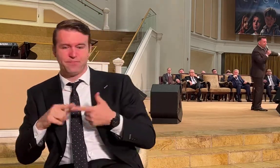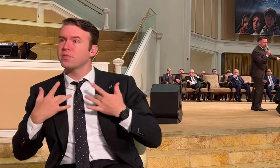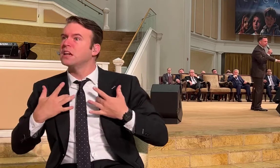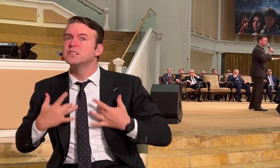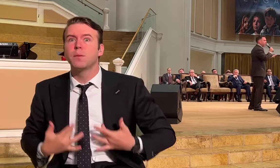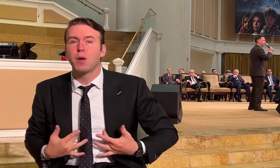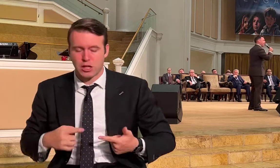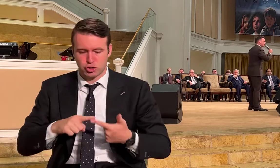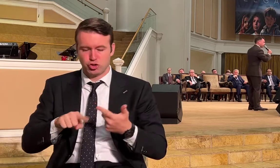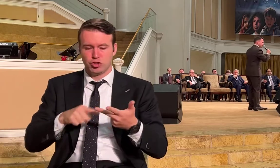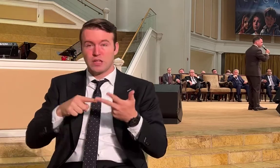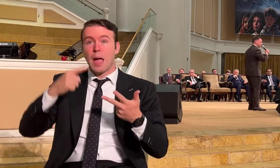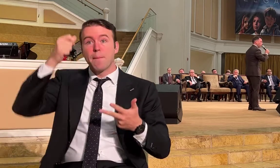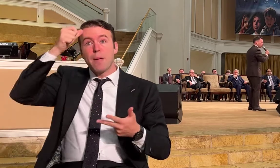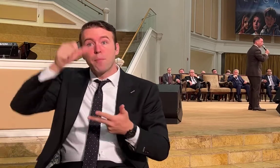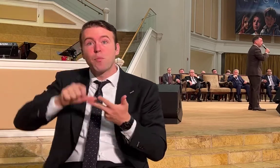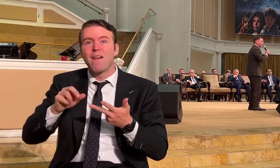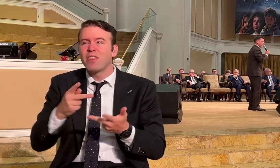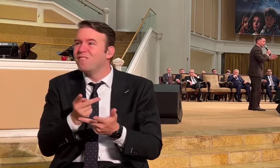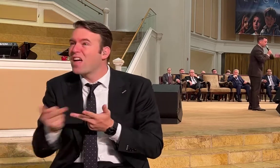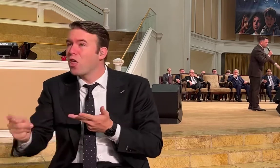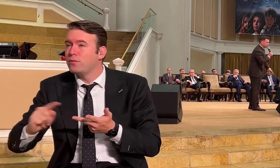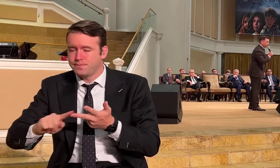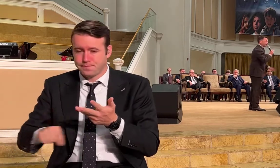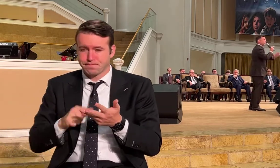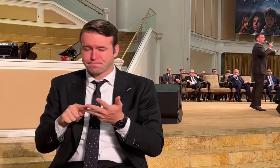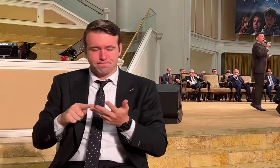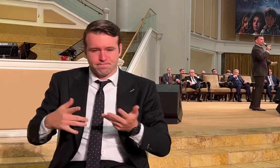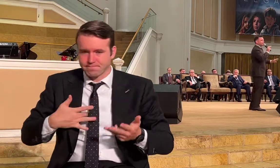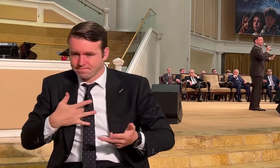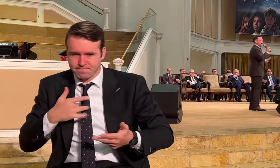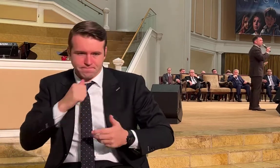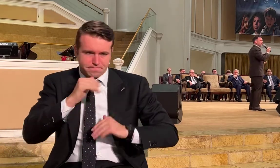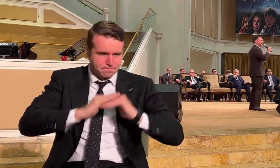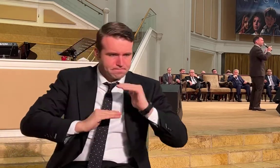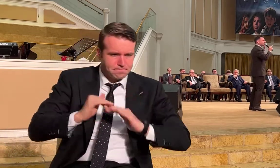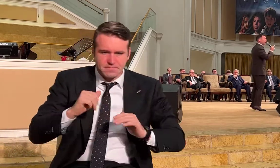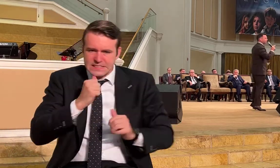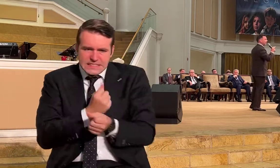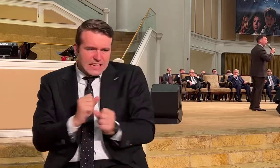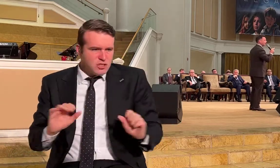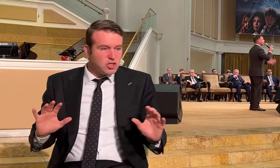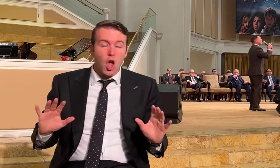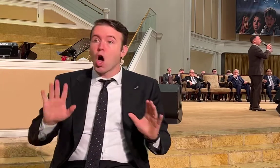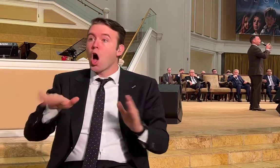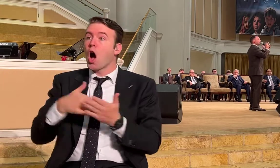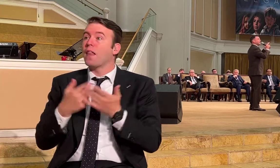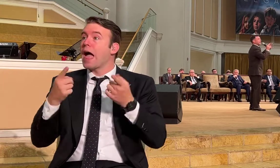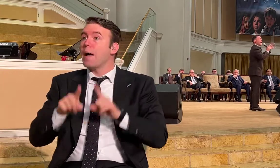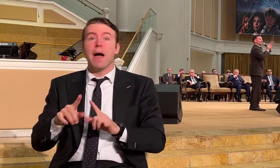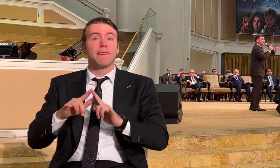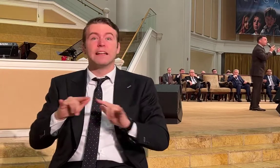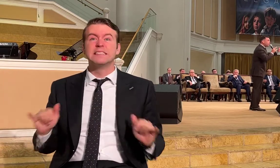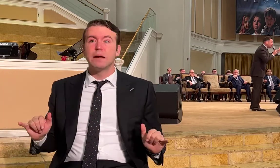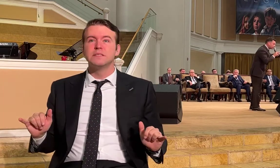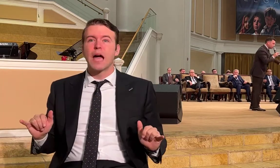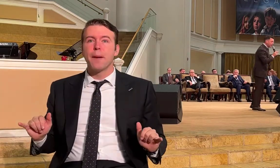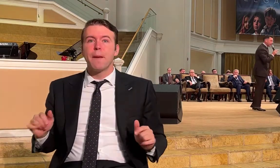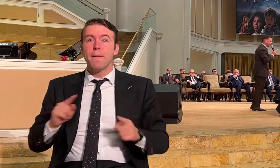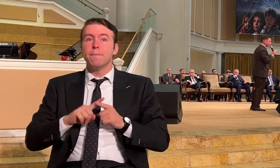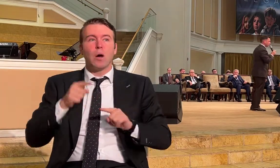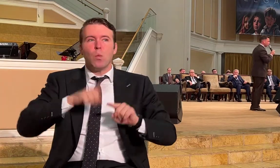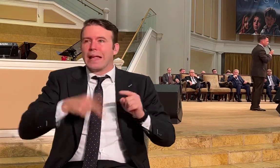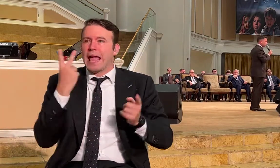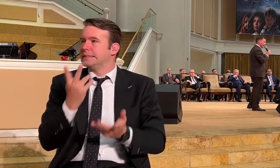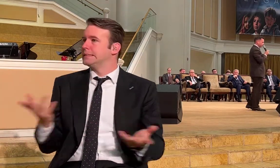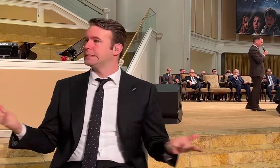got memories of failures in the world. We've got insecurities. All that's happening at the same time, so it cannot even be